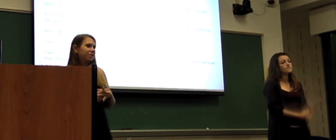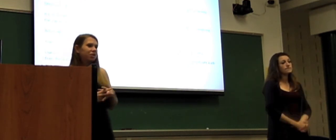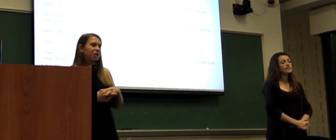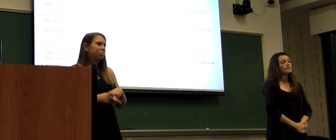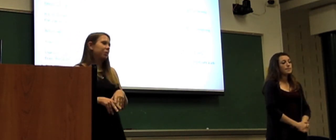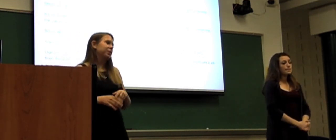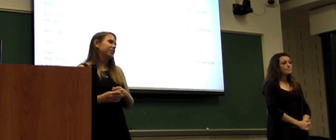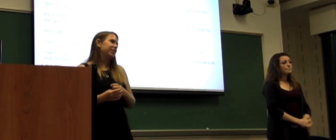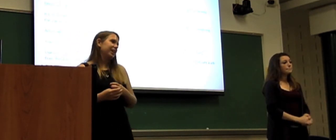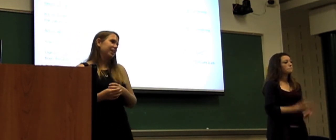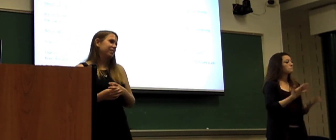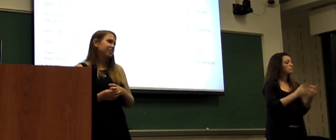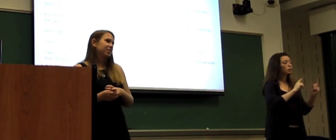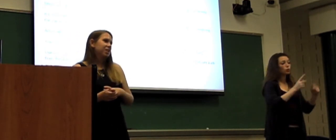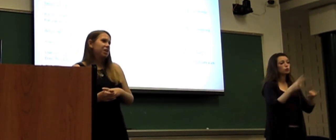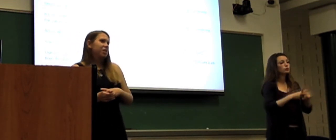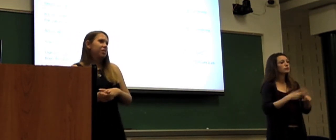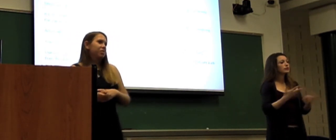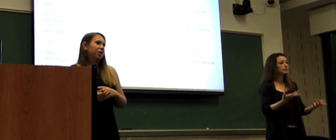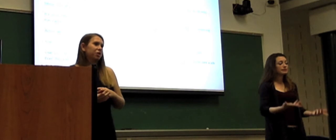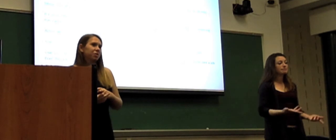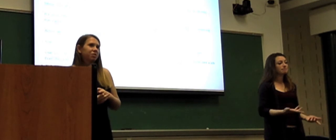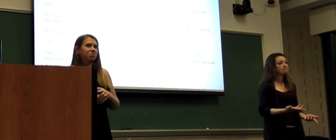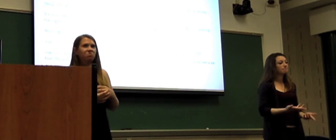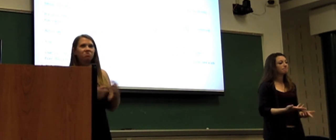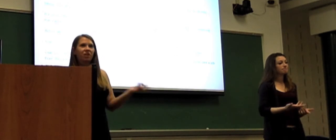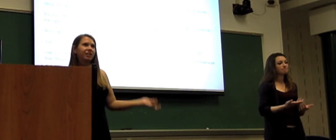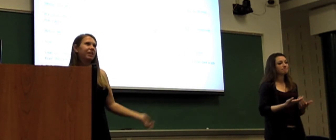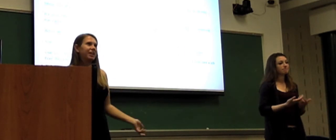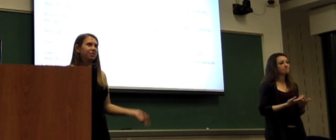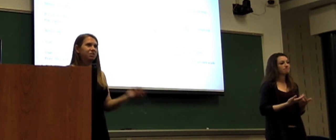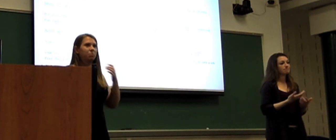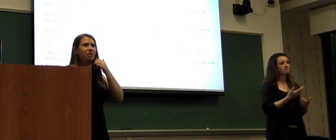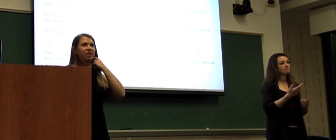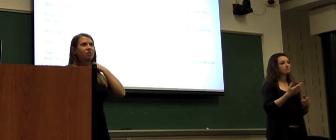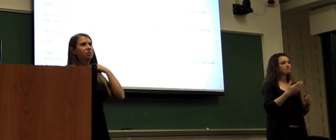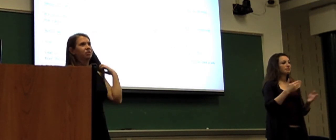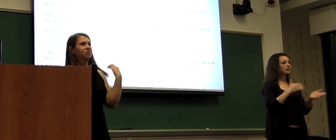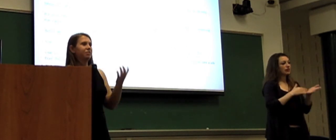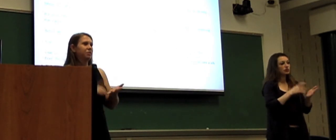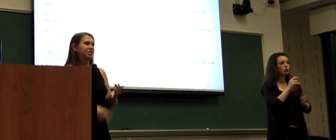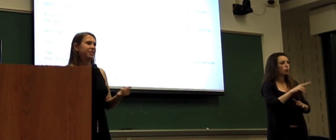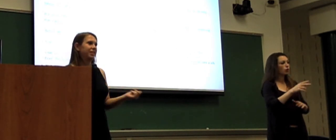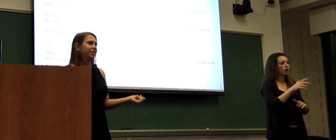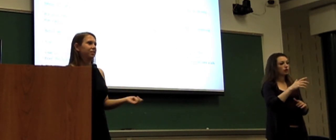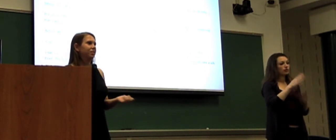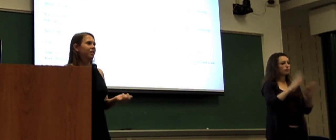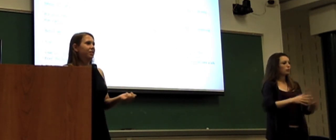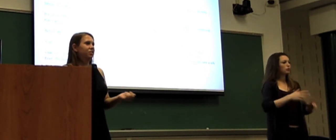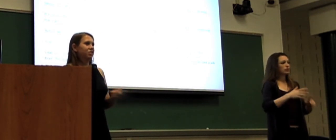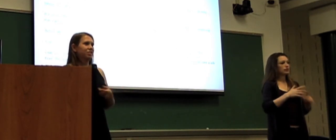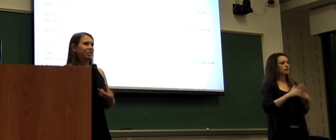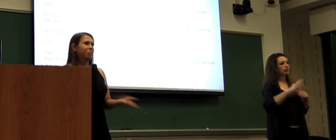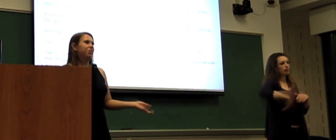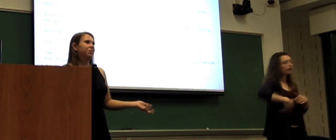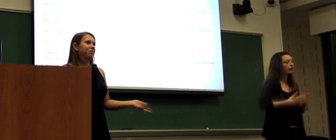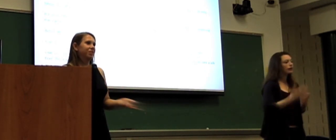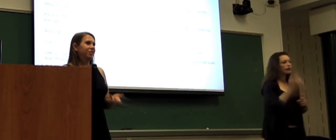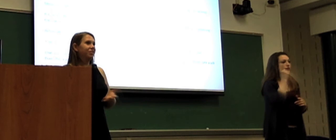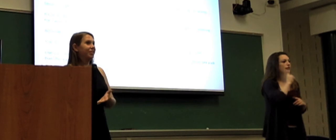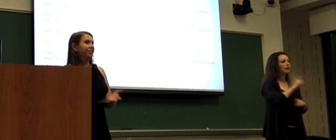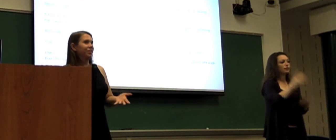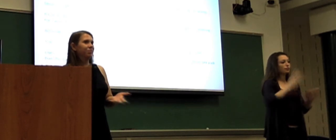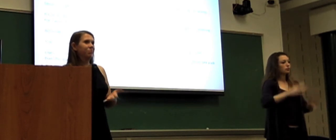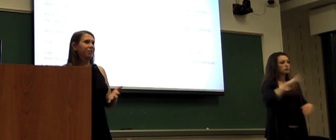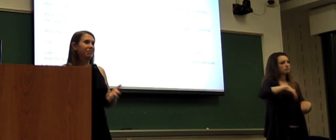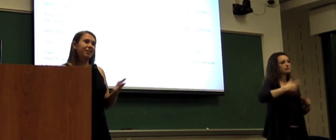If you're at an appointment and they're running late or something, or the deaf person's not here, just let them know that